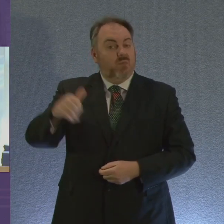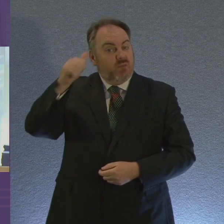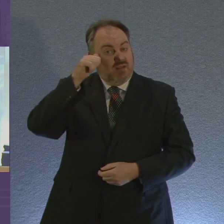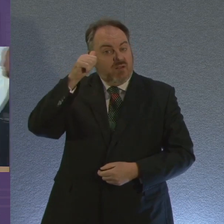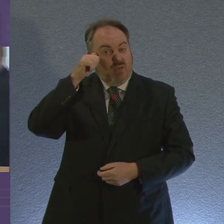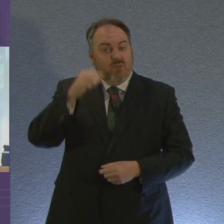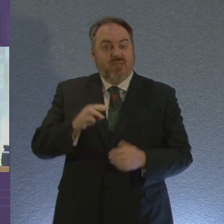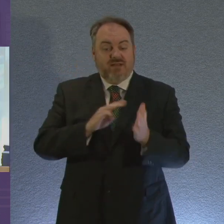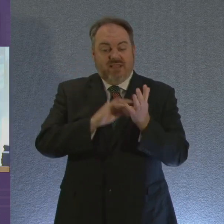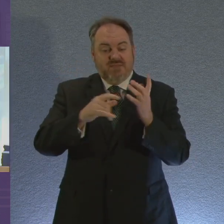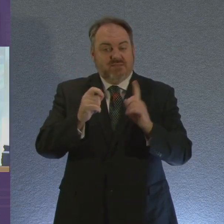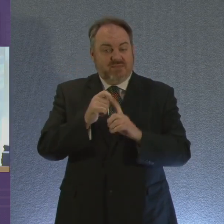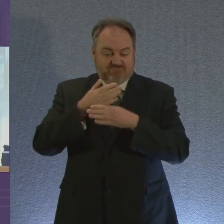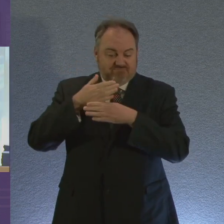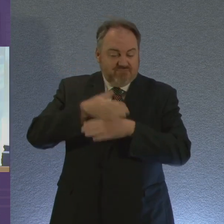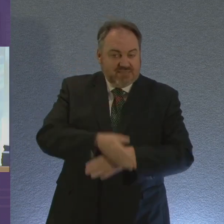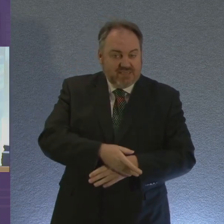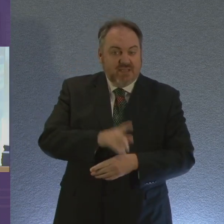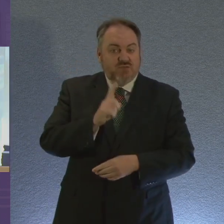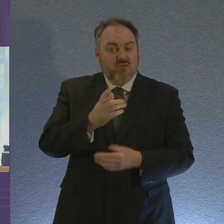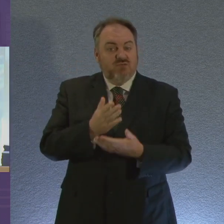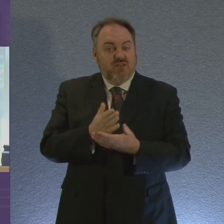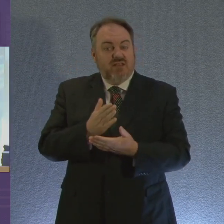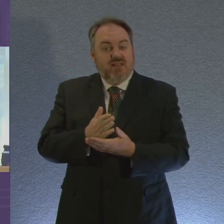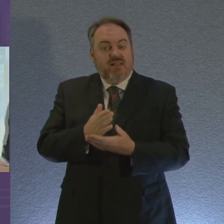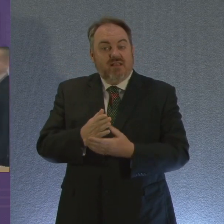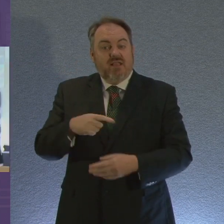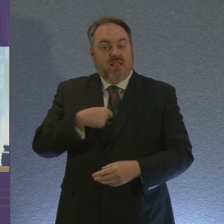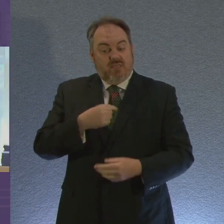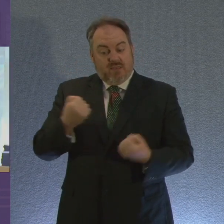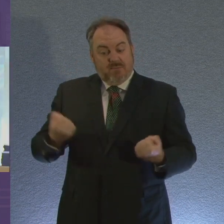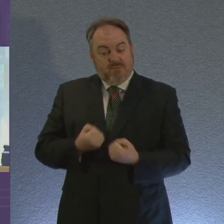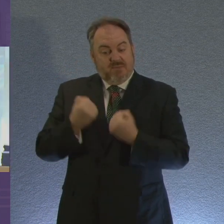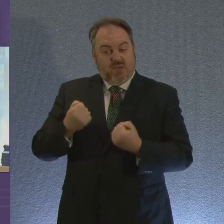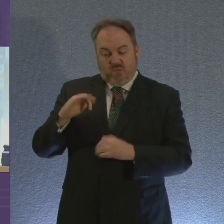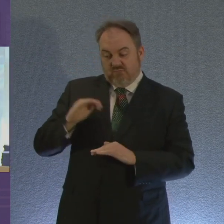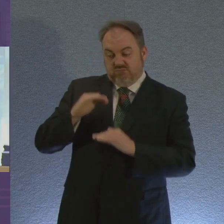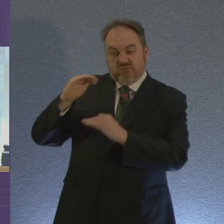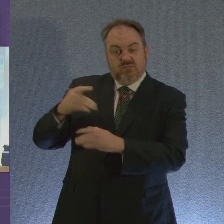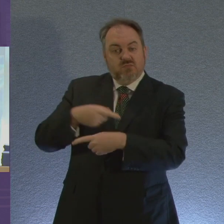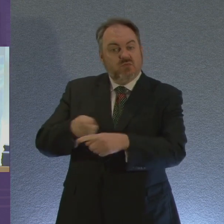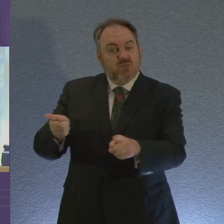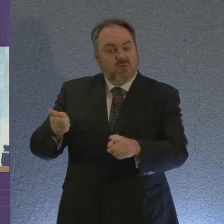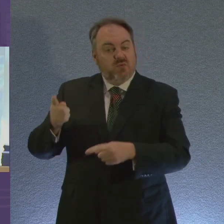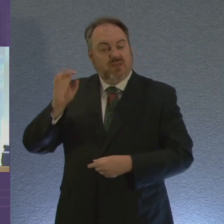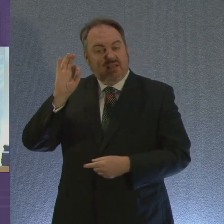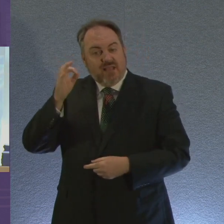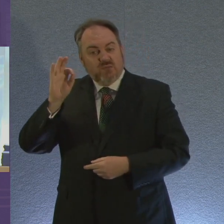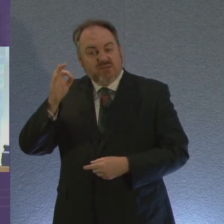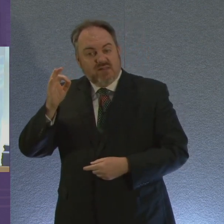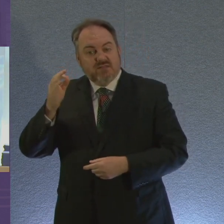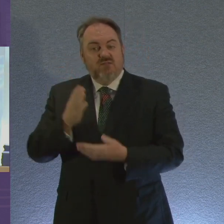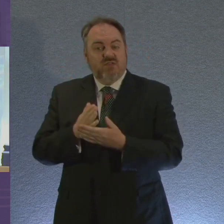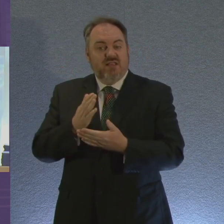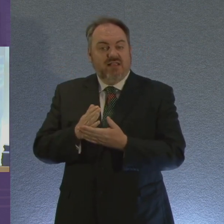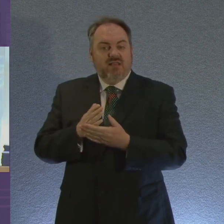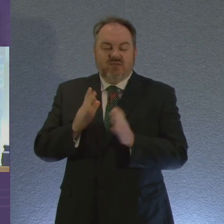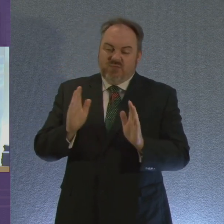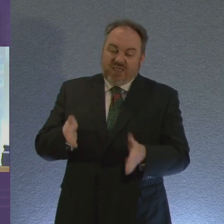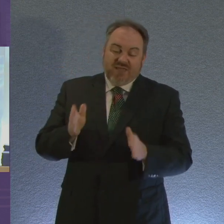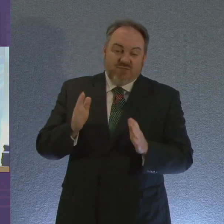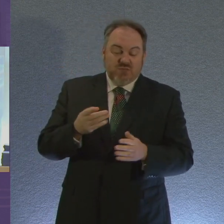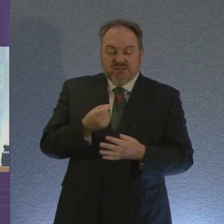to local authorities. And it's clear that the effect of some of these powers is to temporarily overturn and or bypass some of the human rights